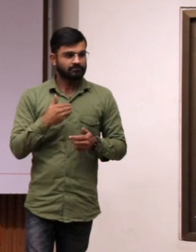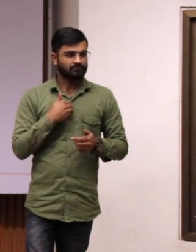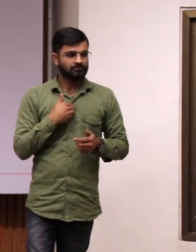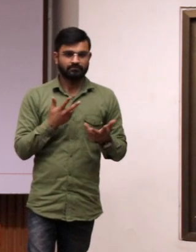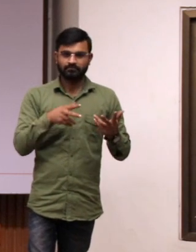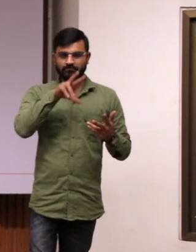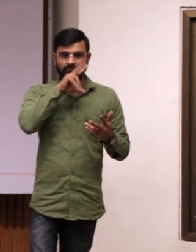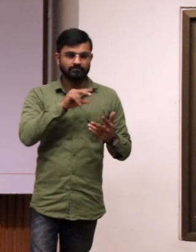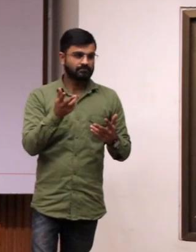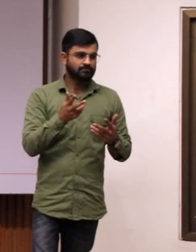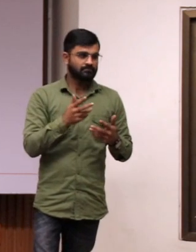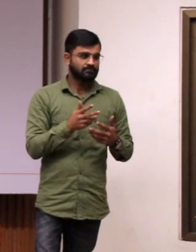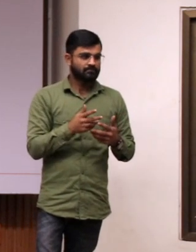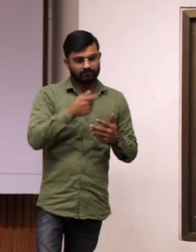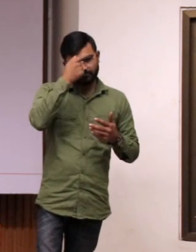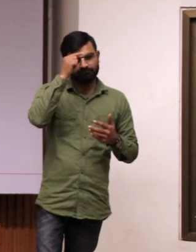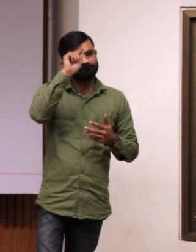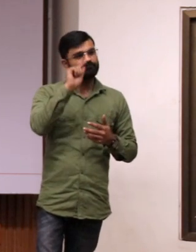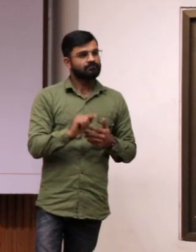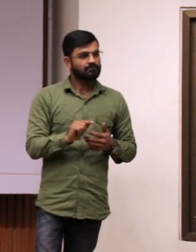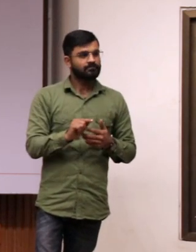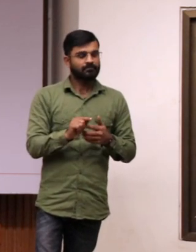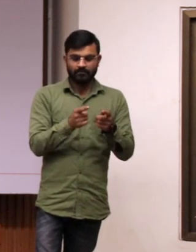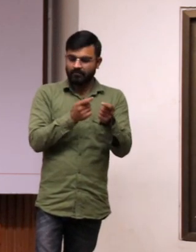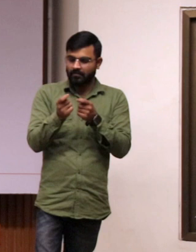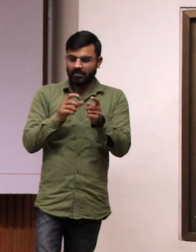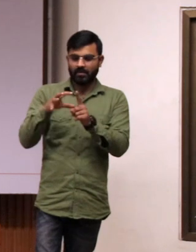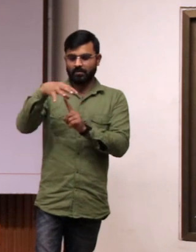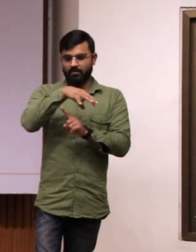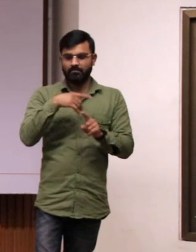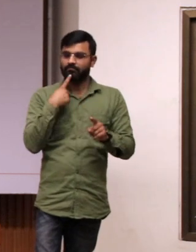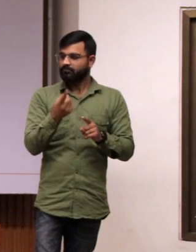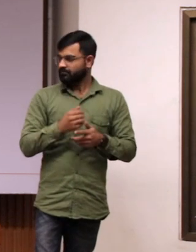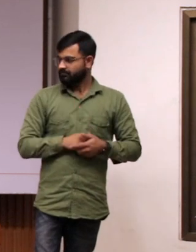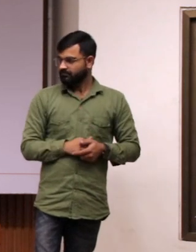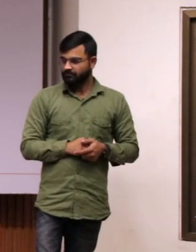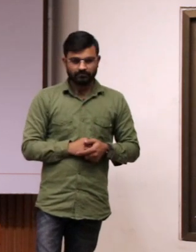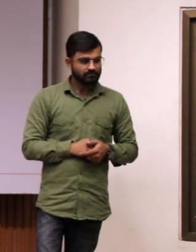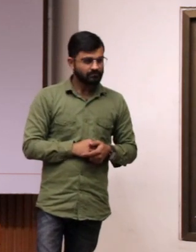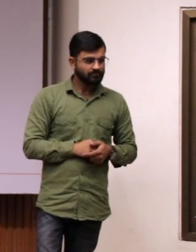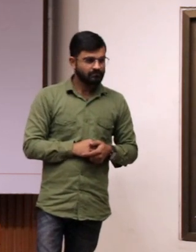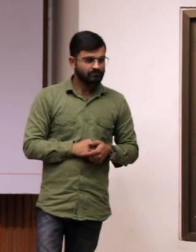I can speak to the issue of the monitoring part that you were saying, and